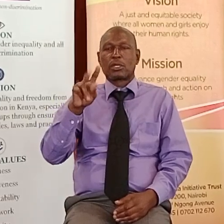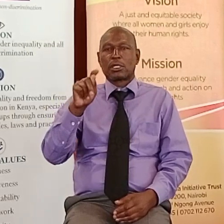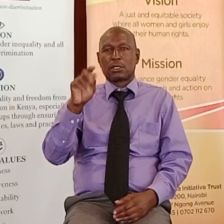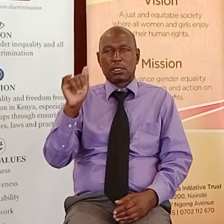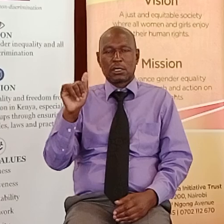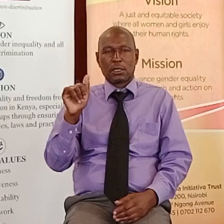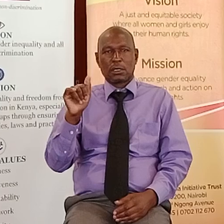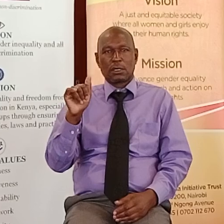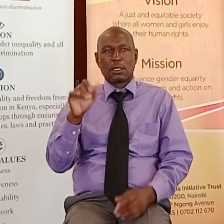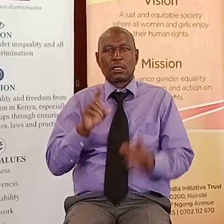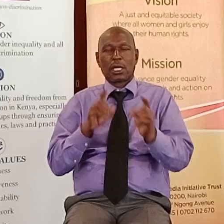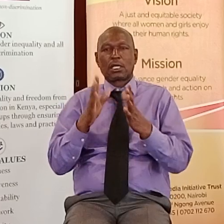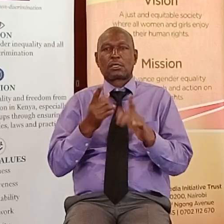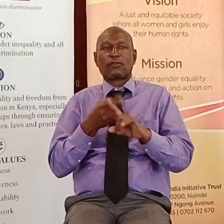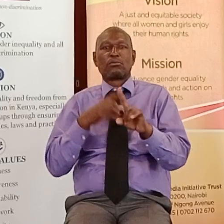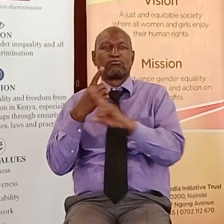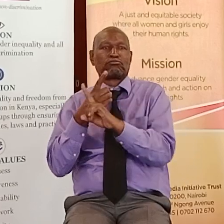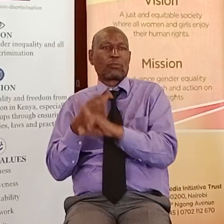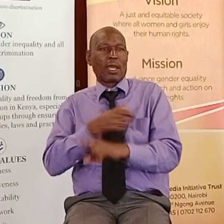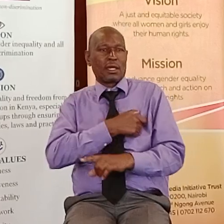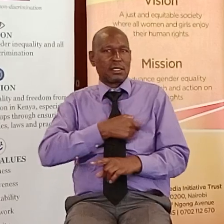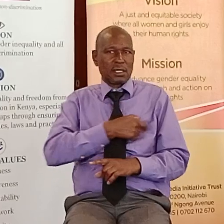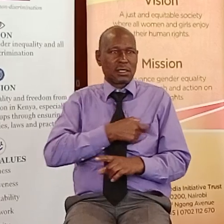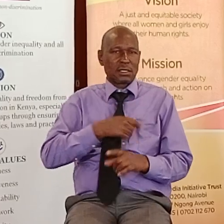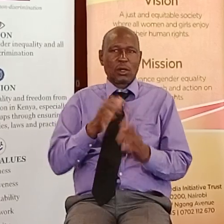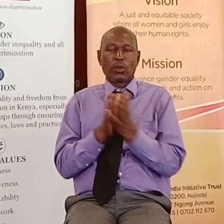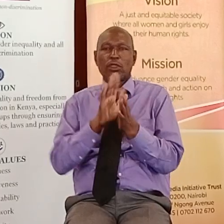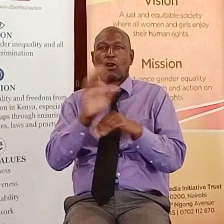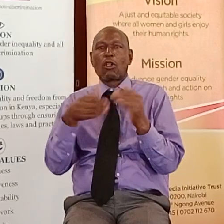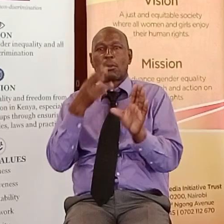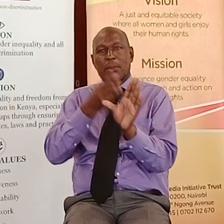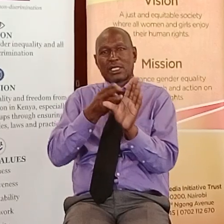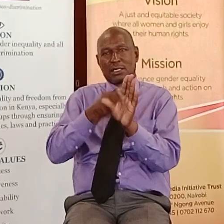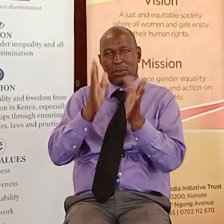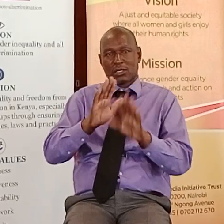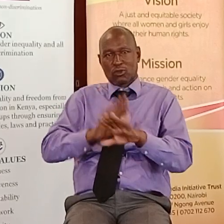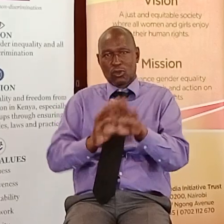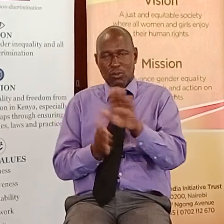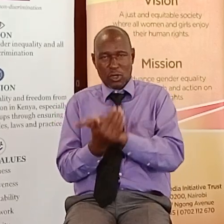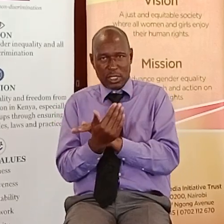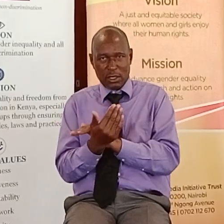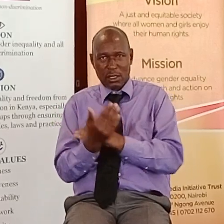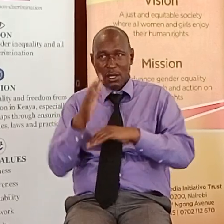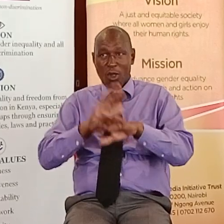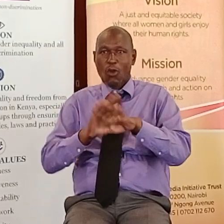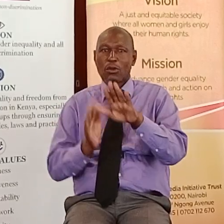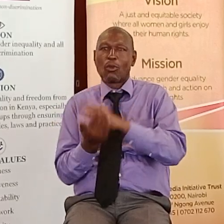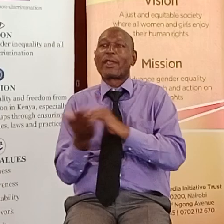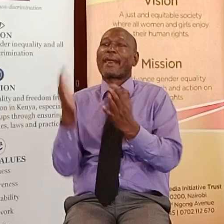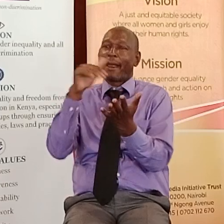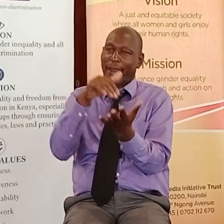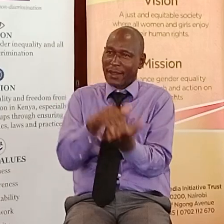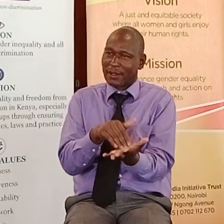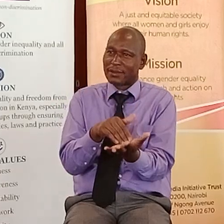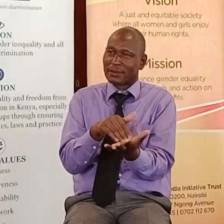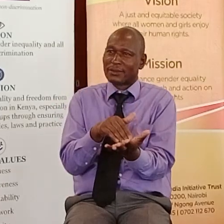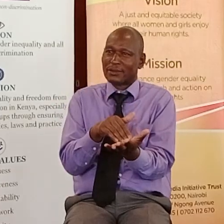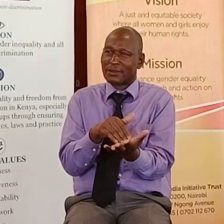the different agencies, and all participants. Good morning. Good morning. Good morning once again. Good morning. I want to